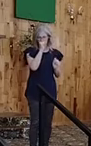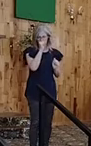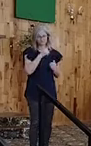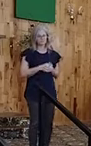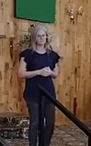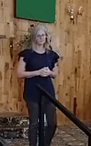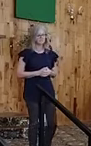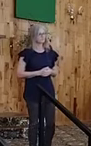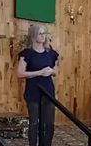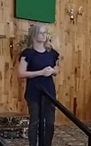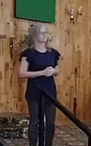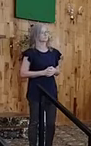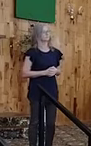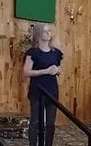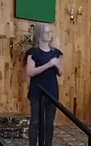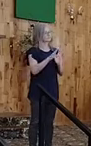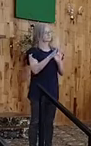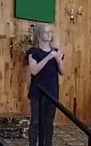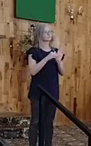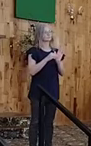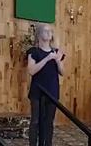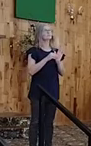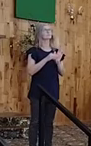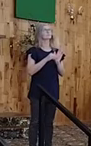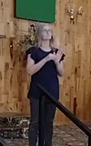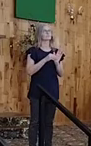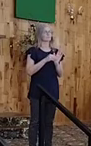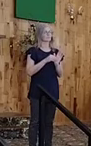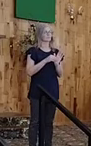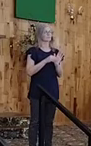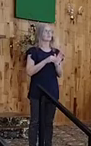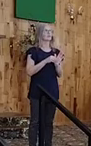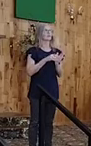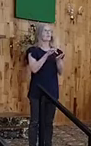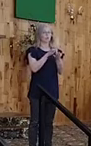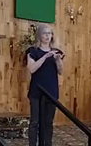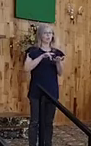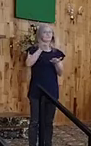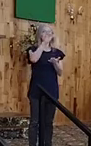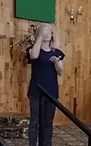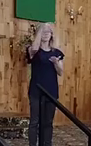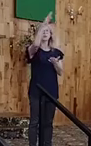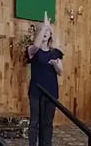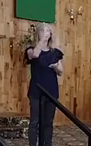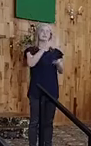Amen.